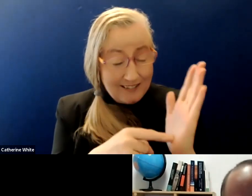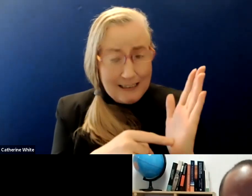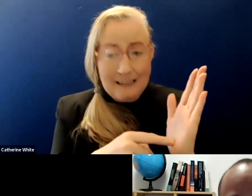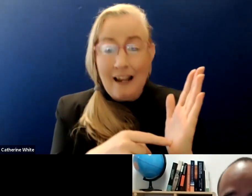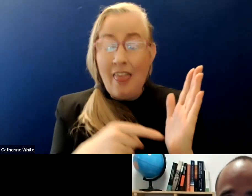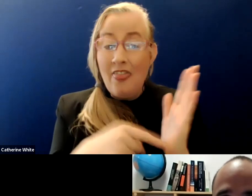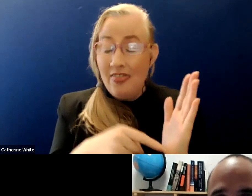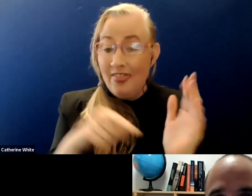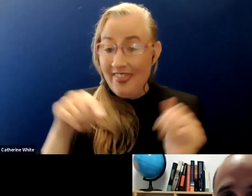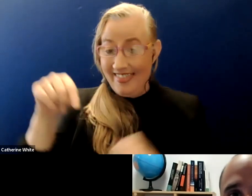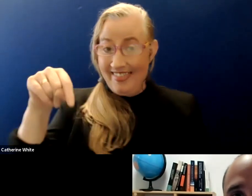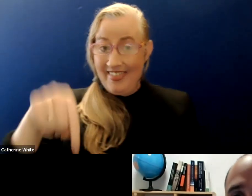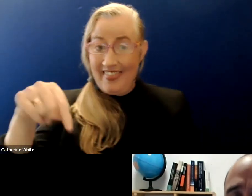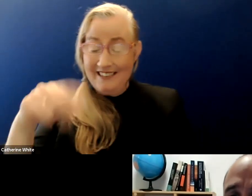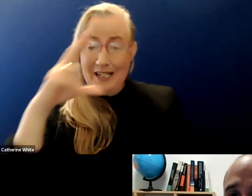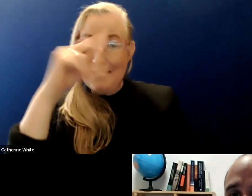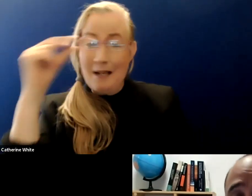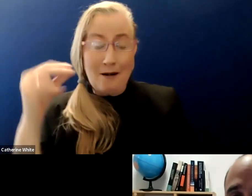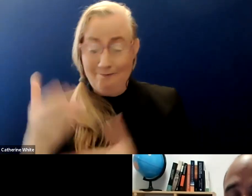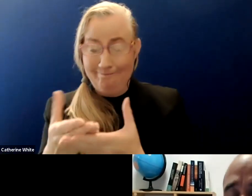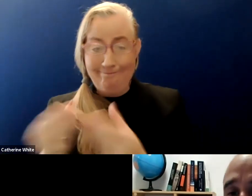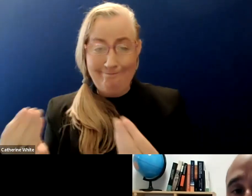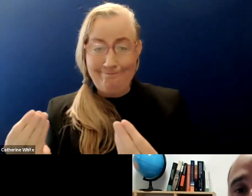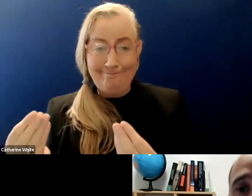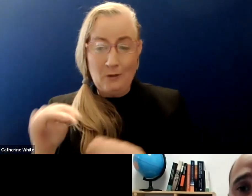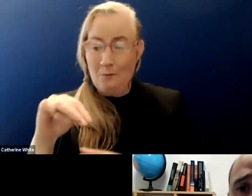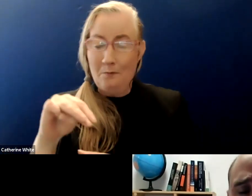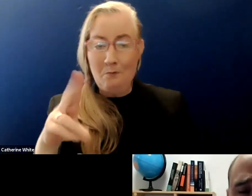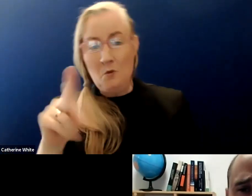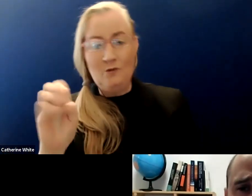this example is probably rendered moot. Sorry.